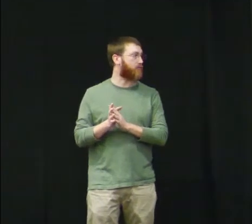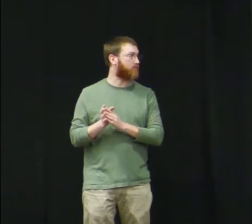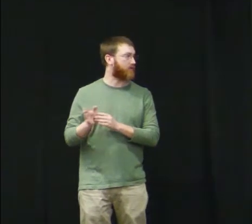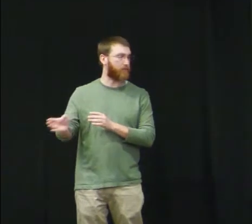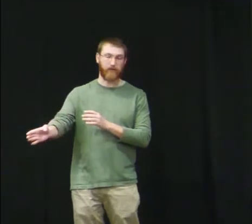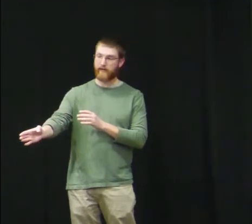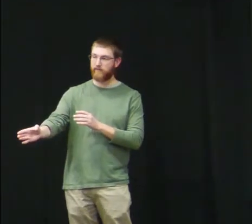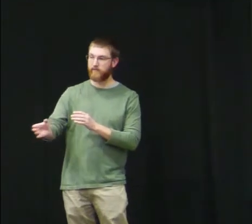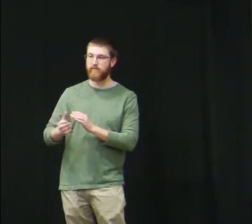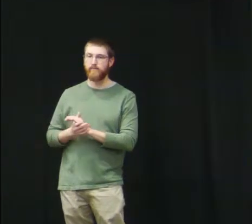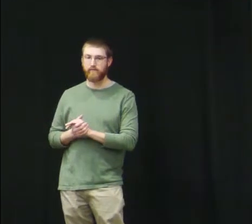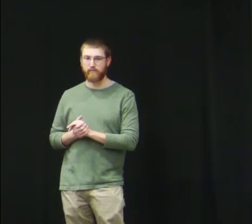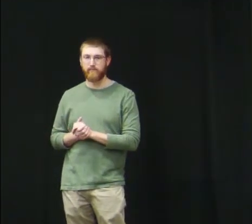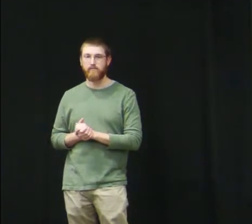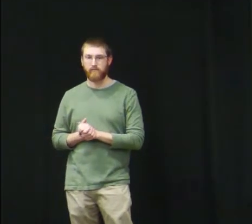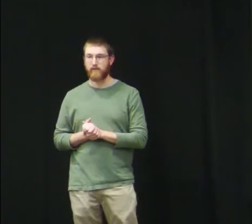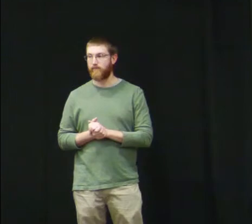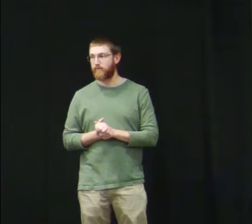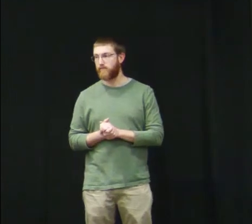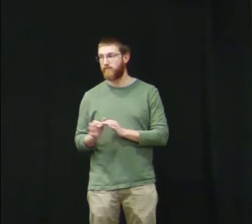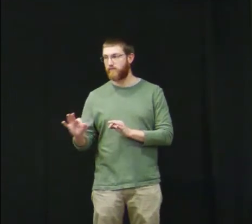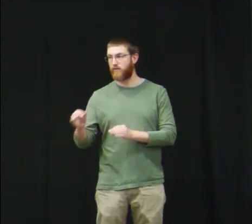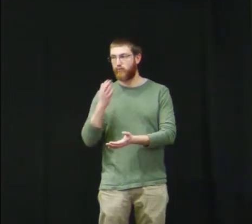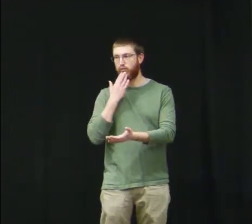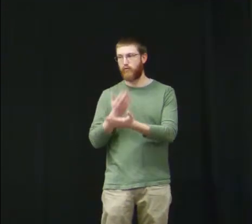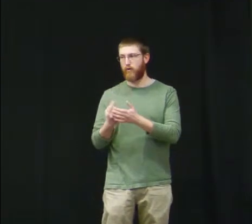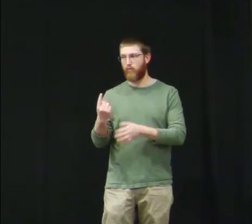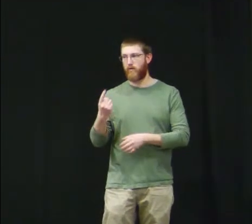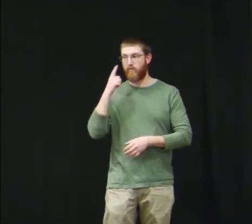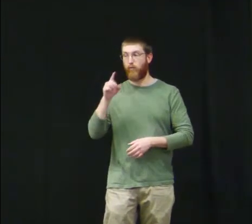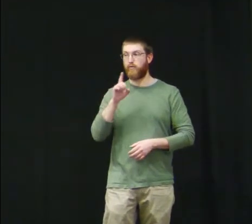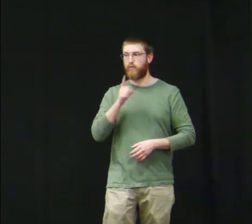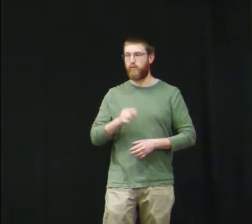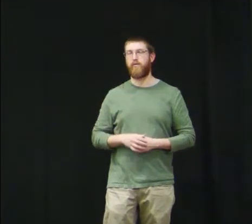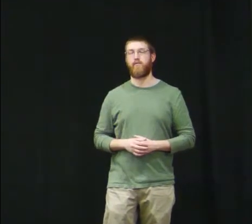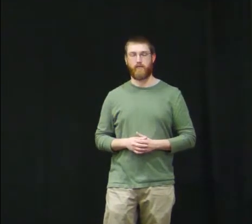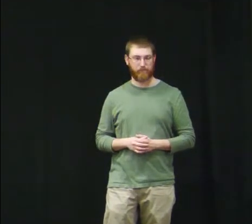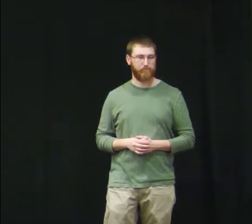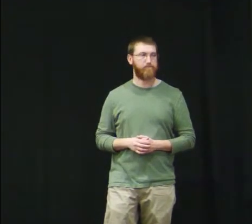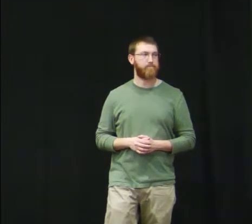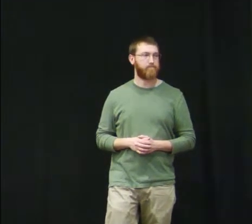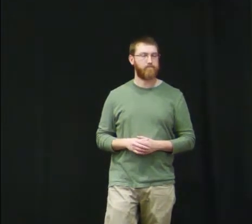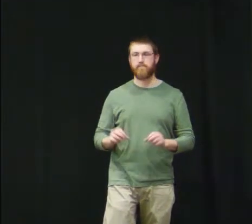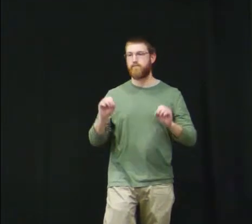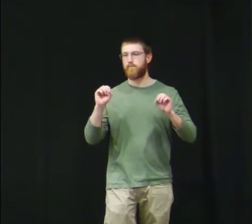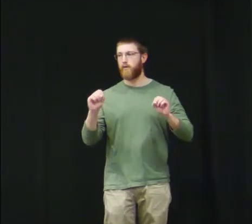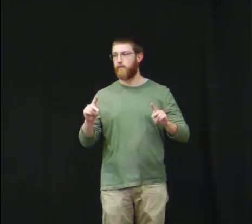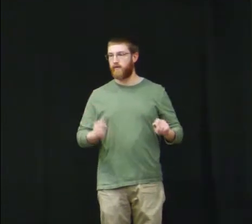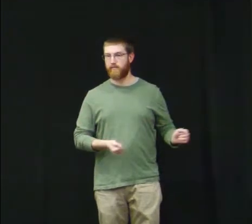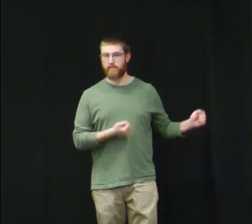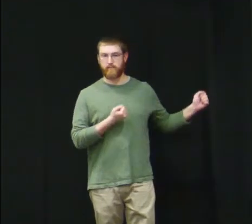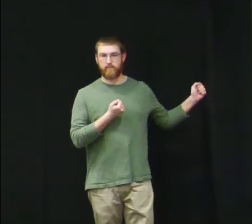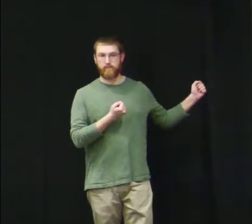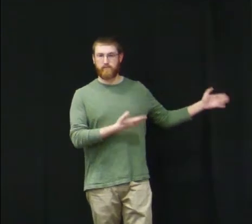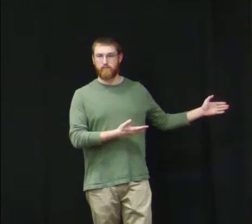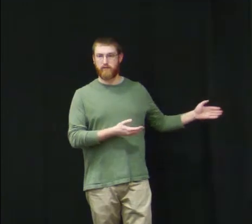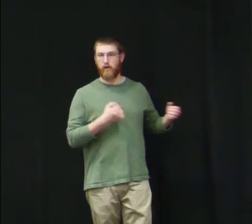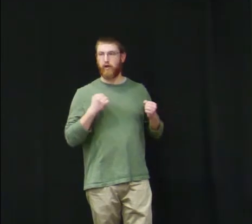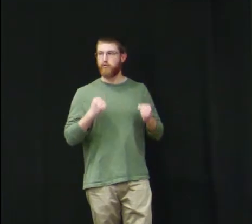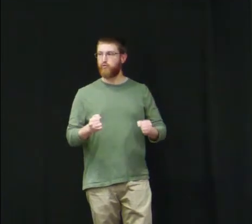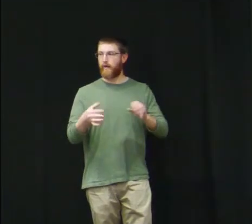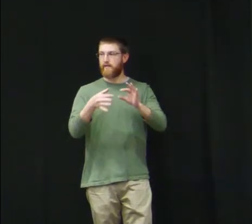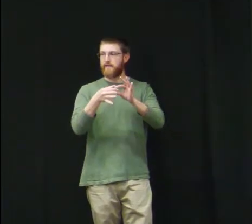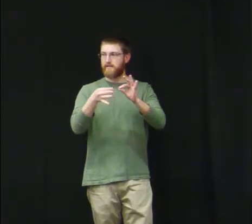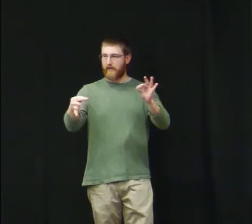Being flexible. Flexibility, yeah, that's another good one, for sure. All right, so here are some strength statements